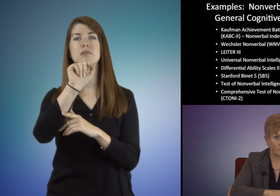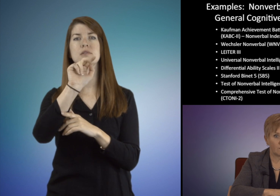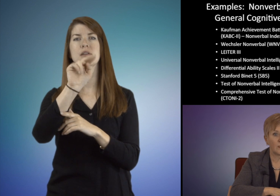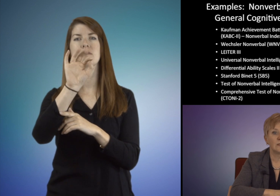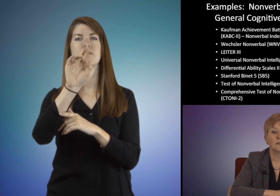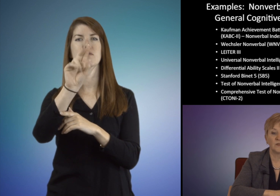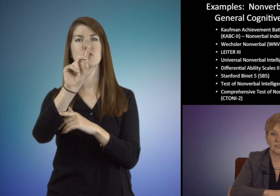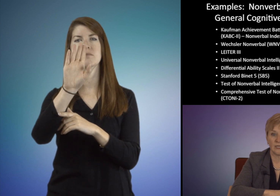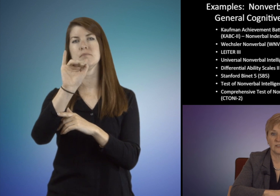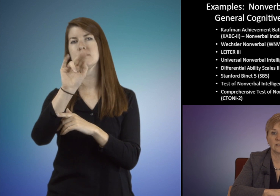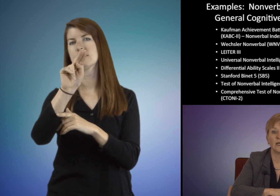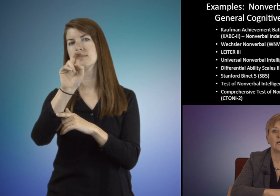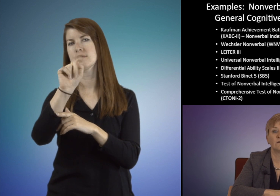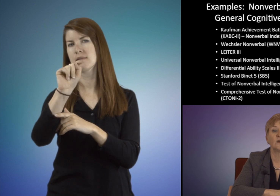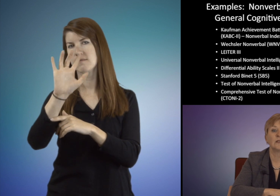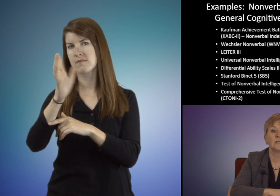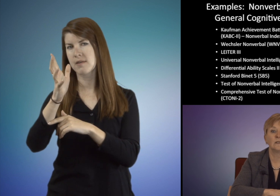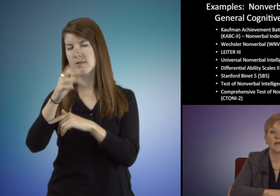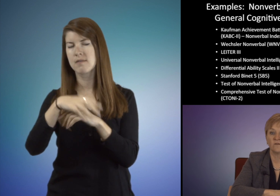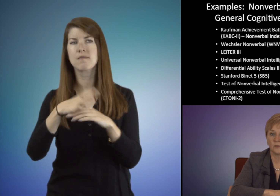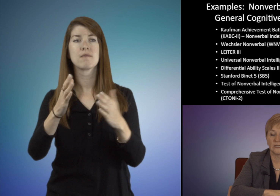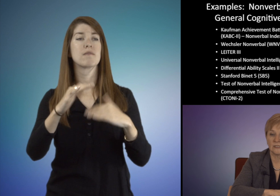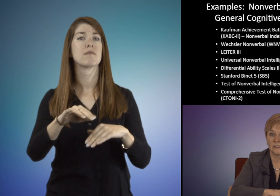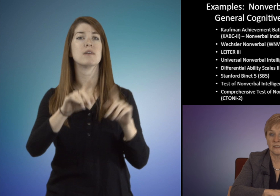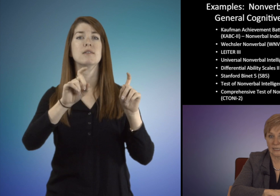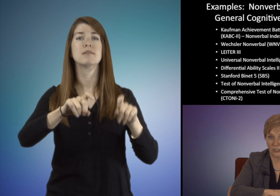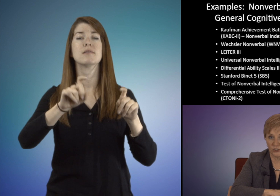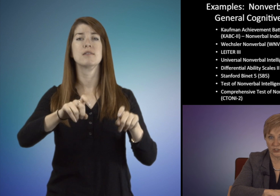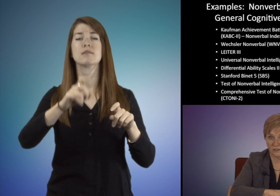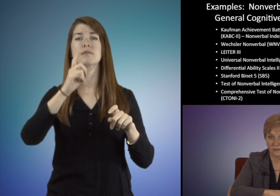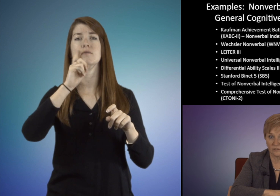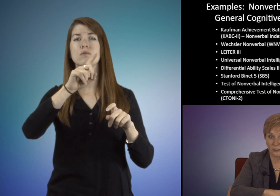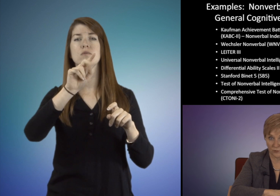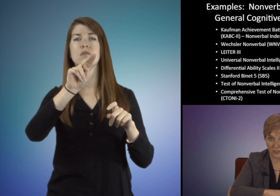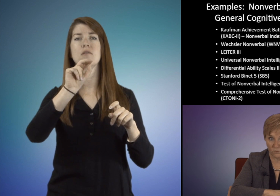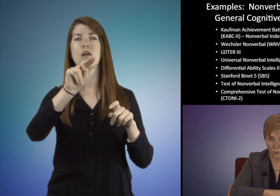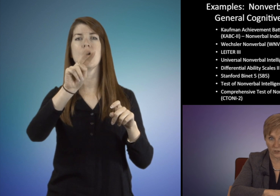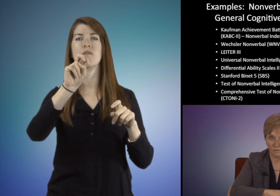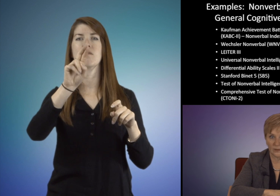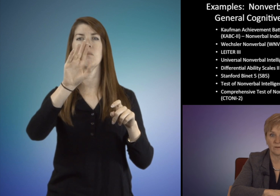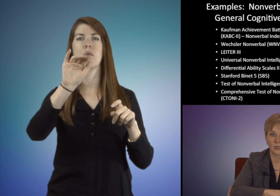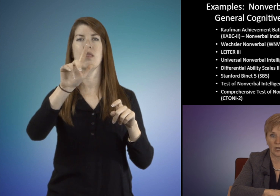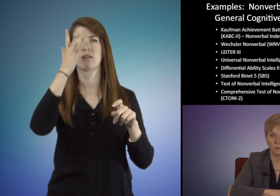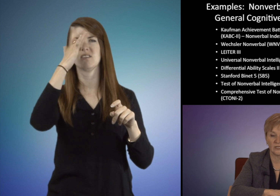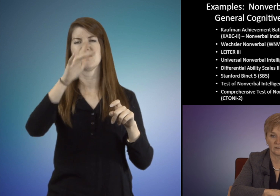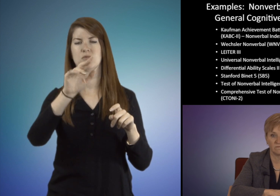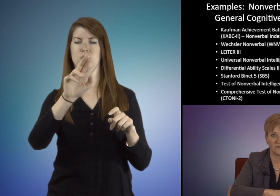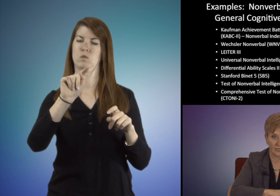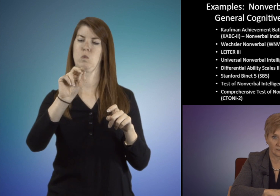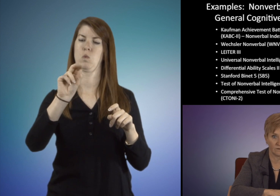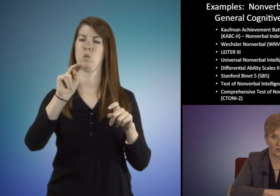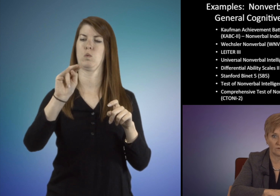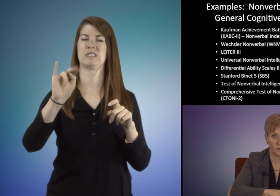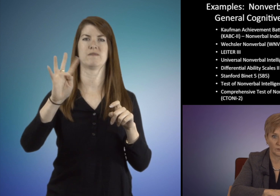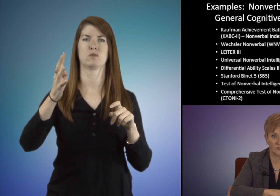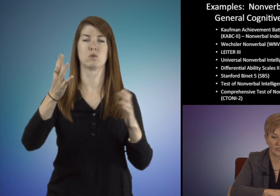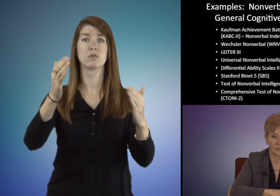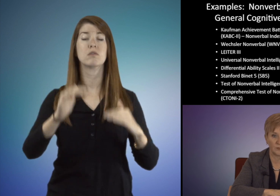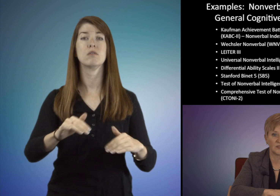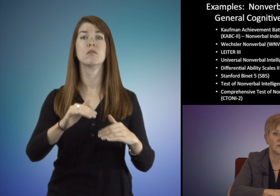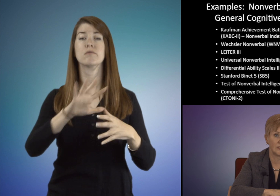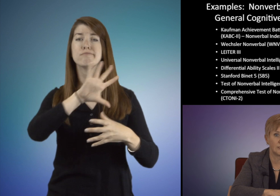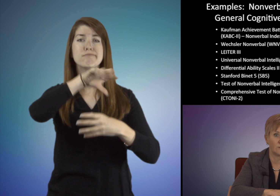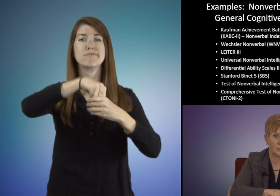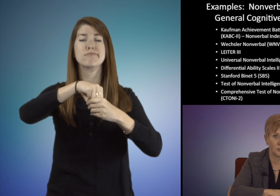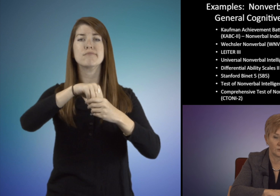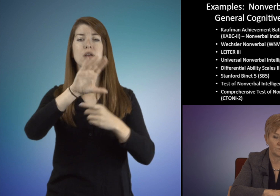5. The Test of Nonverbal Intelligence, TONY 4, and the Comprehensive Test of Nonverbal